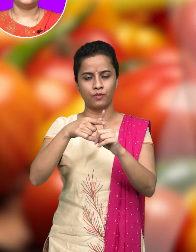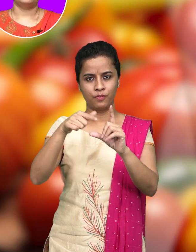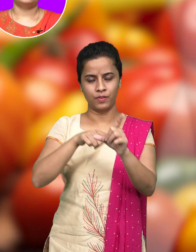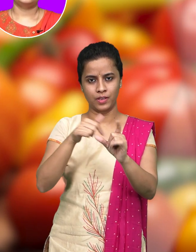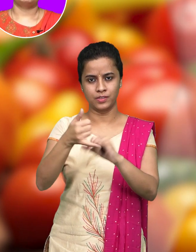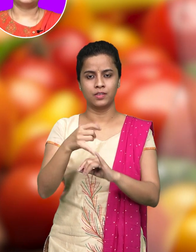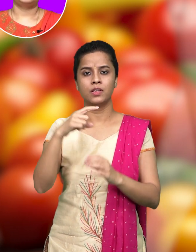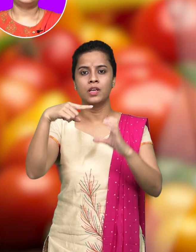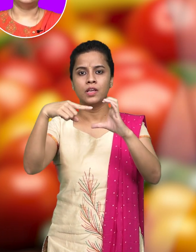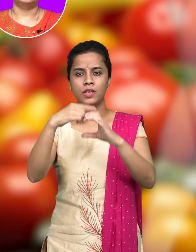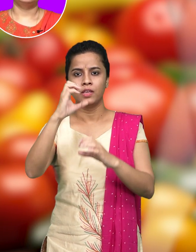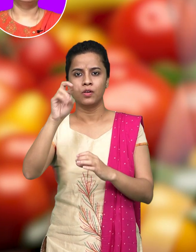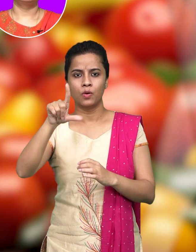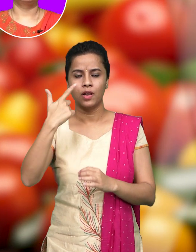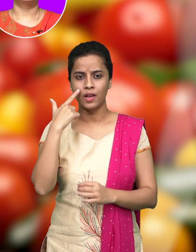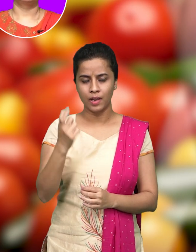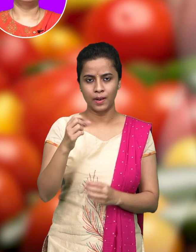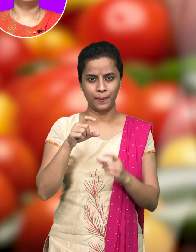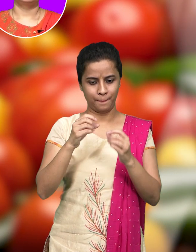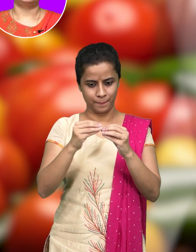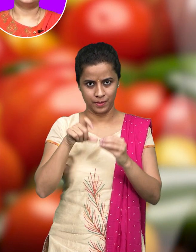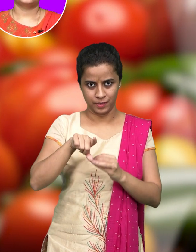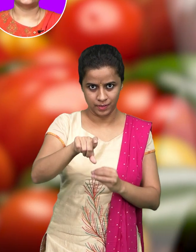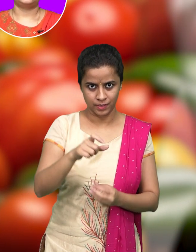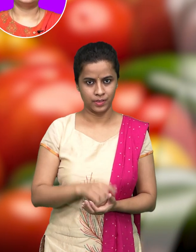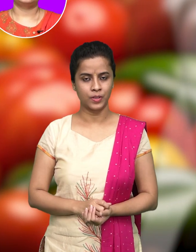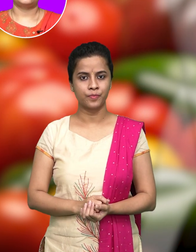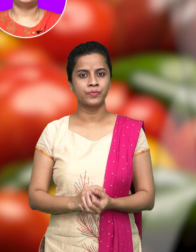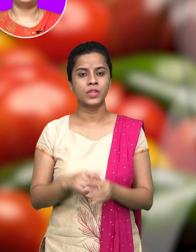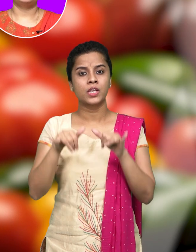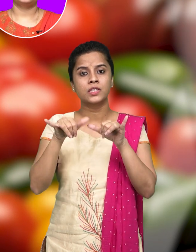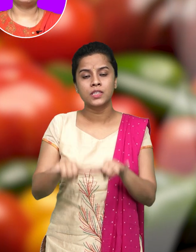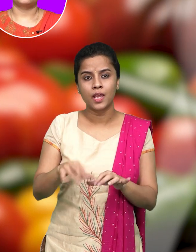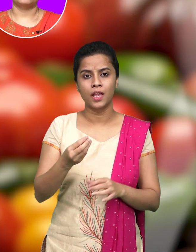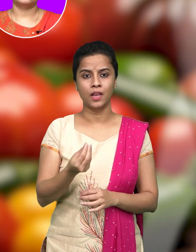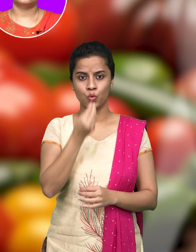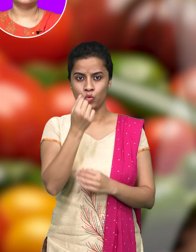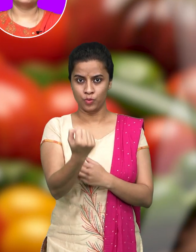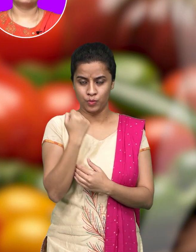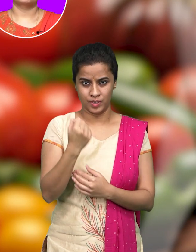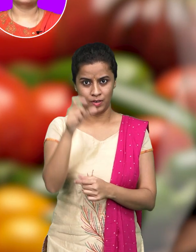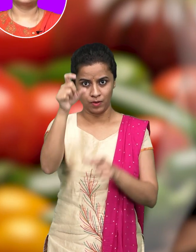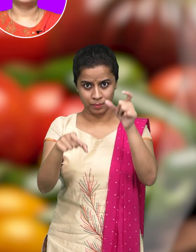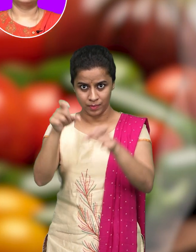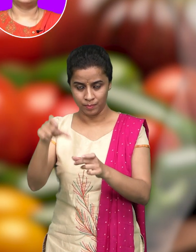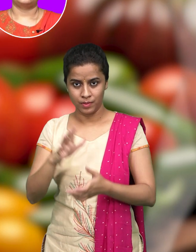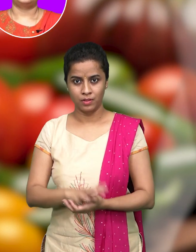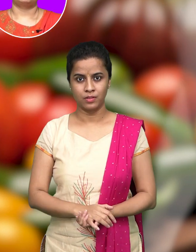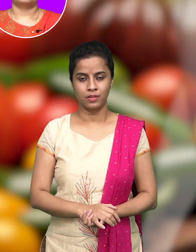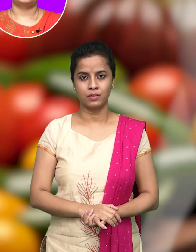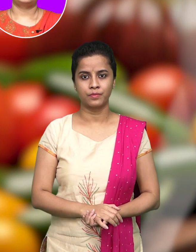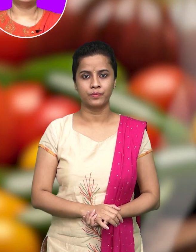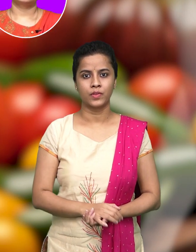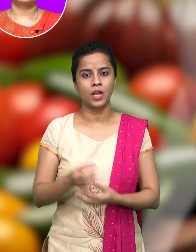The E. coli bacteria get shelter and nutrition from us